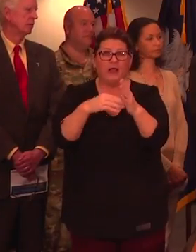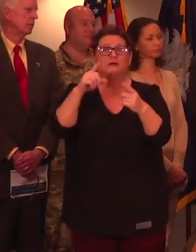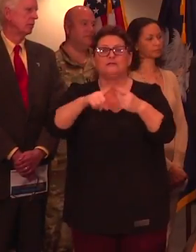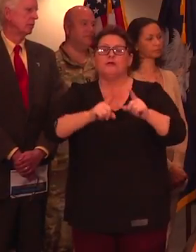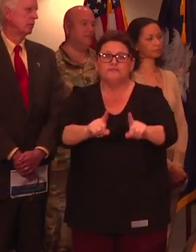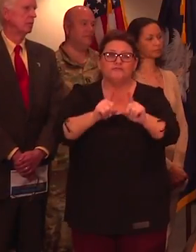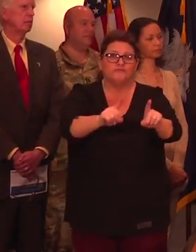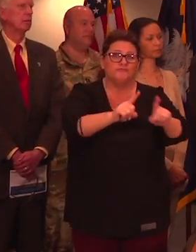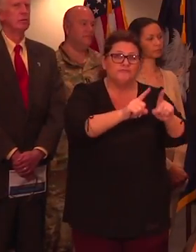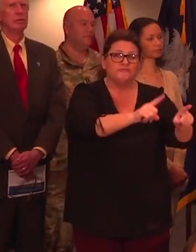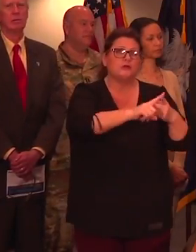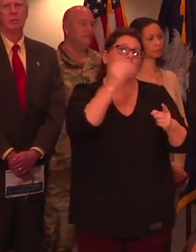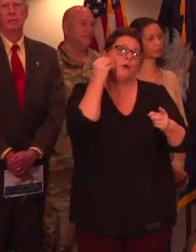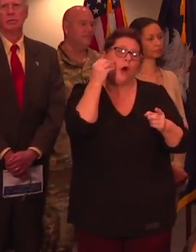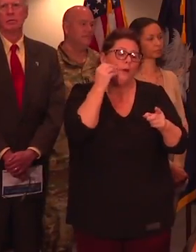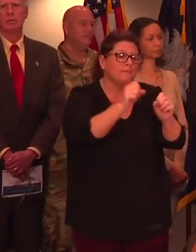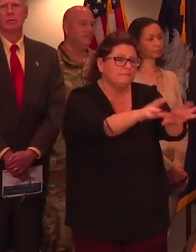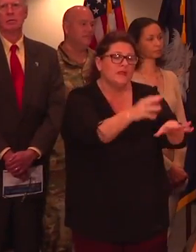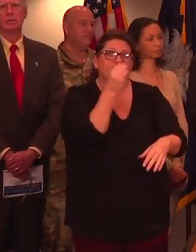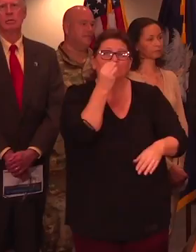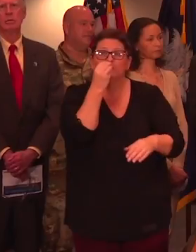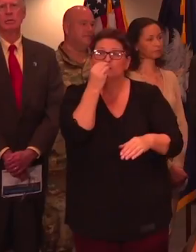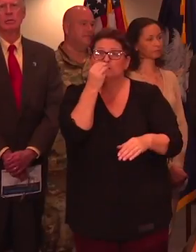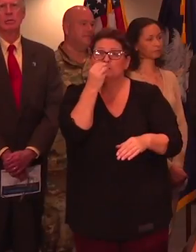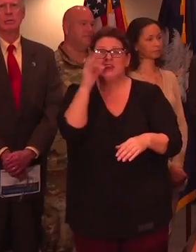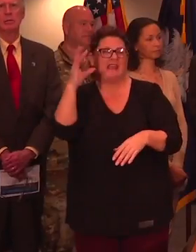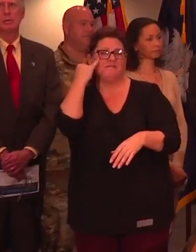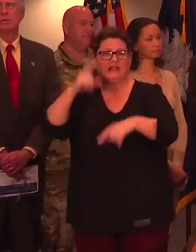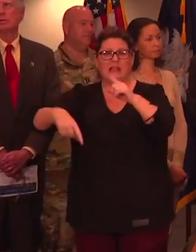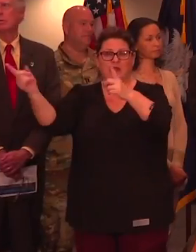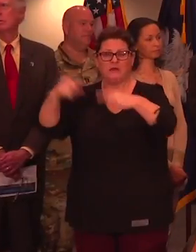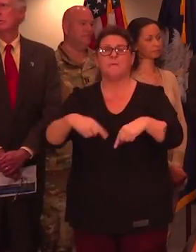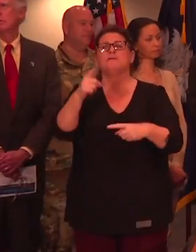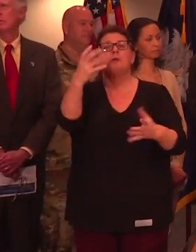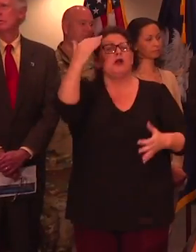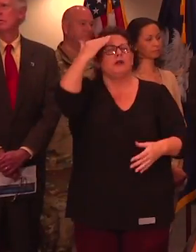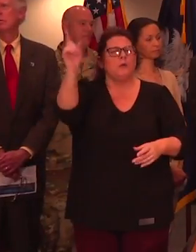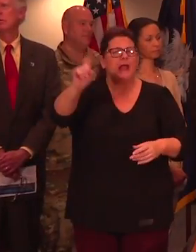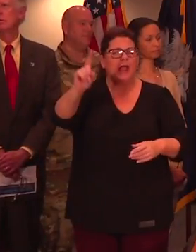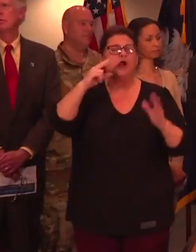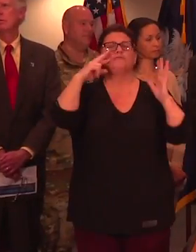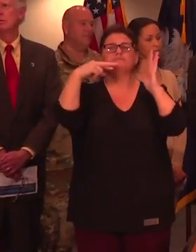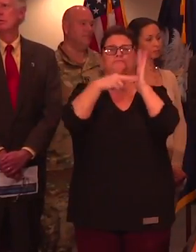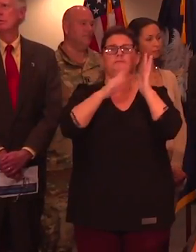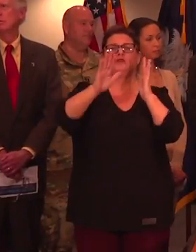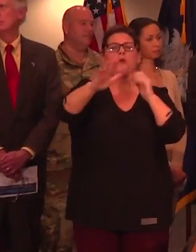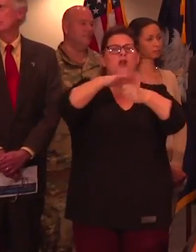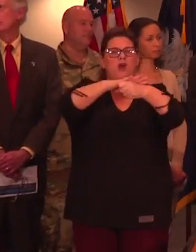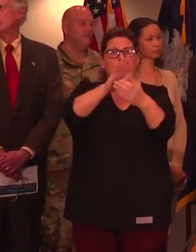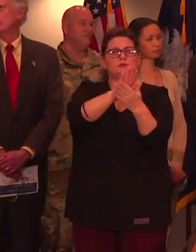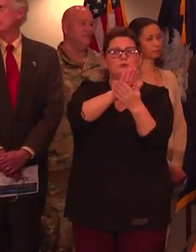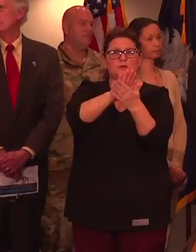could not come or drive by. To see where those feeding sites are, you can go on the website of your local